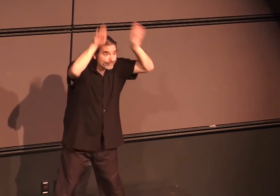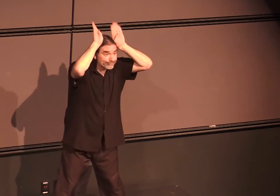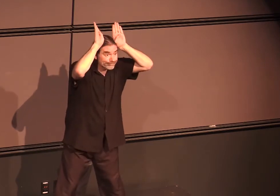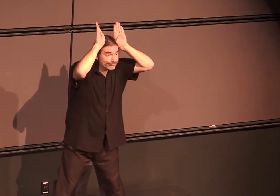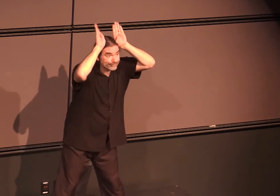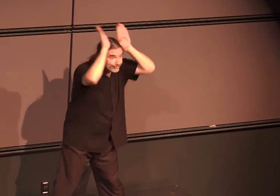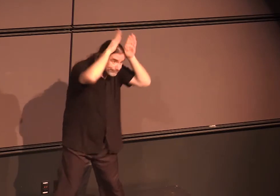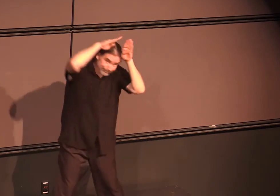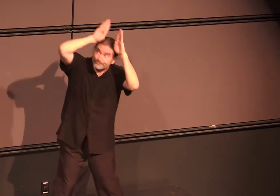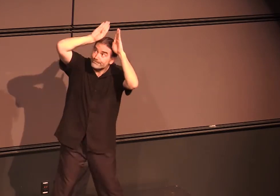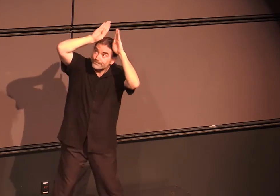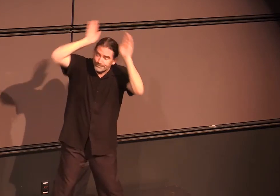Adolescent Charlie.